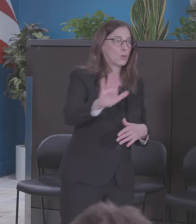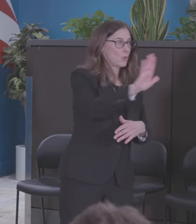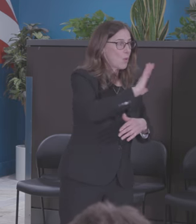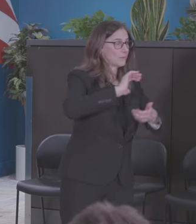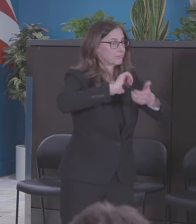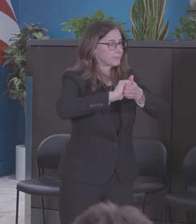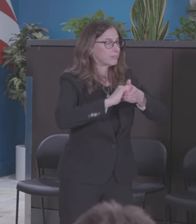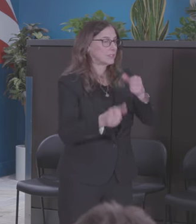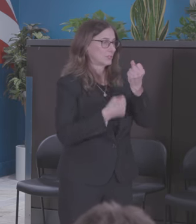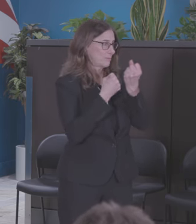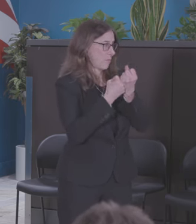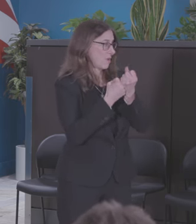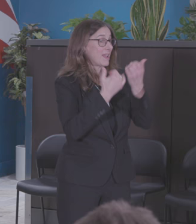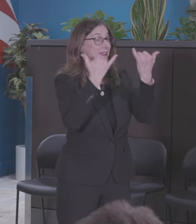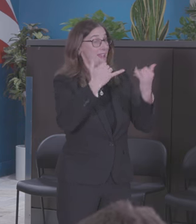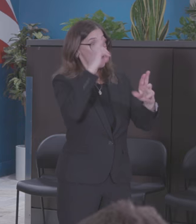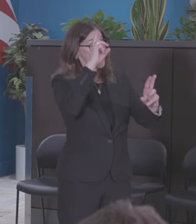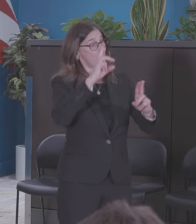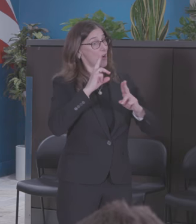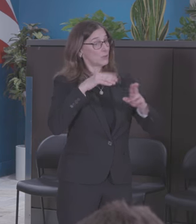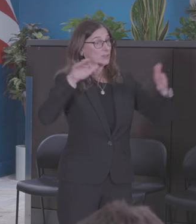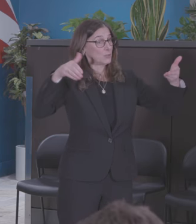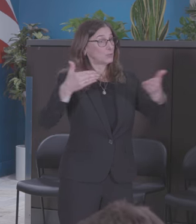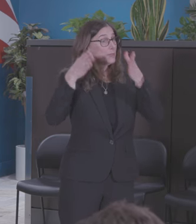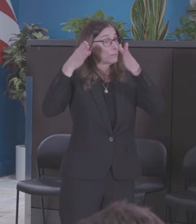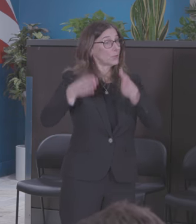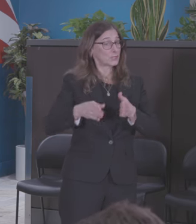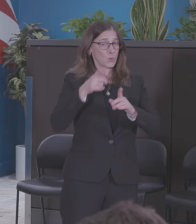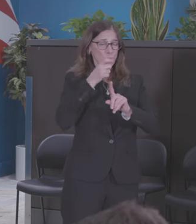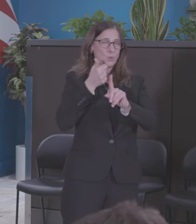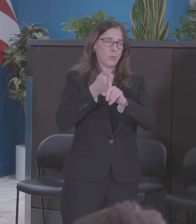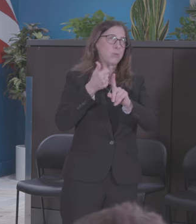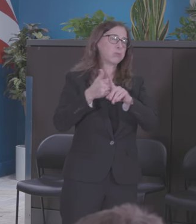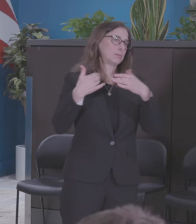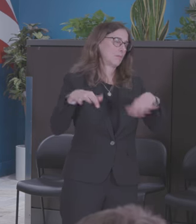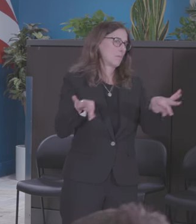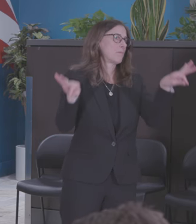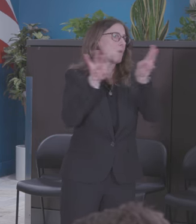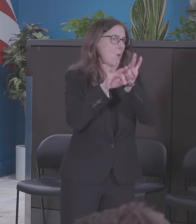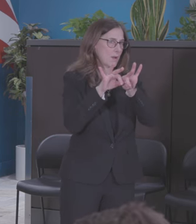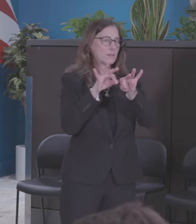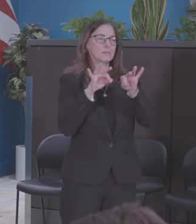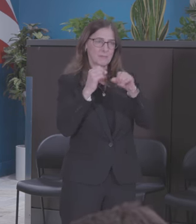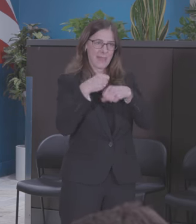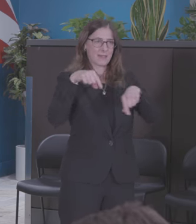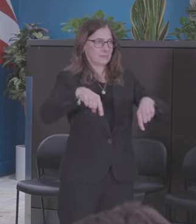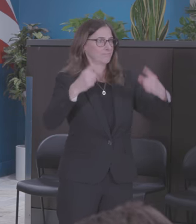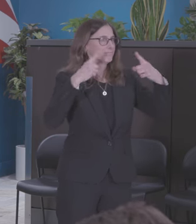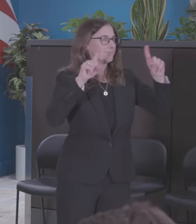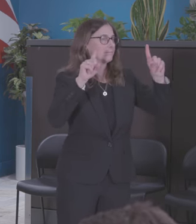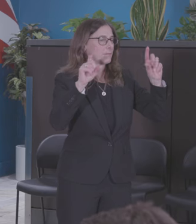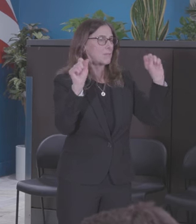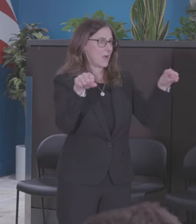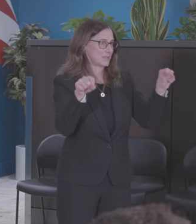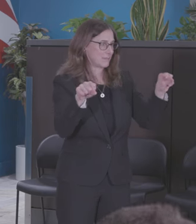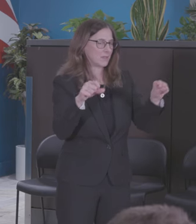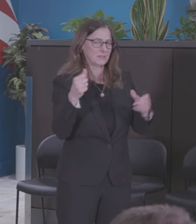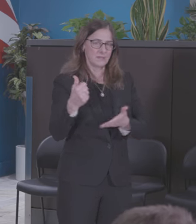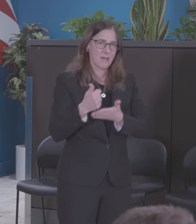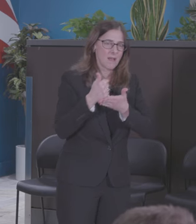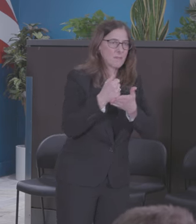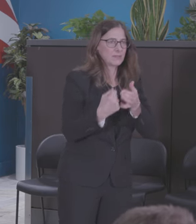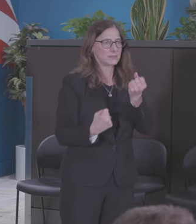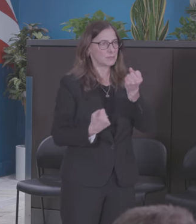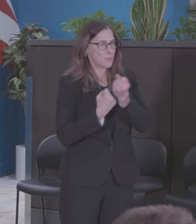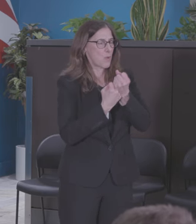now introduce someone who has helped make this very campaign possible, as well as provided such incredible assistance and support